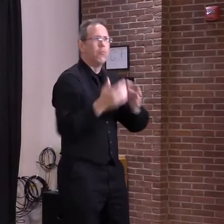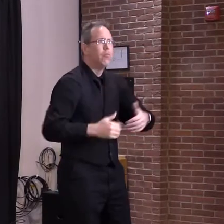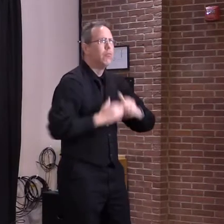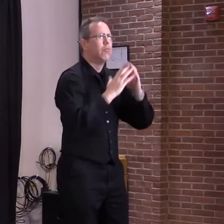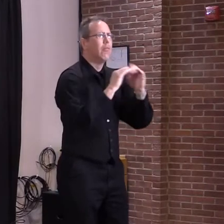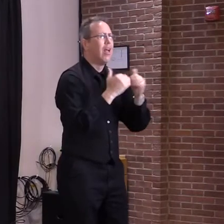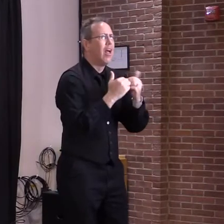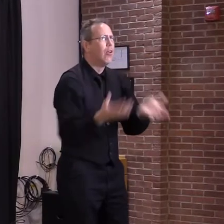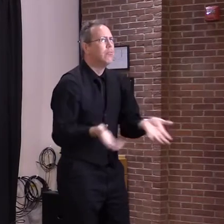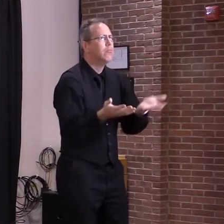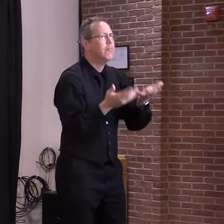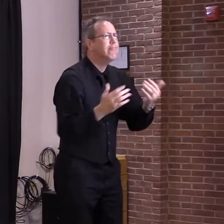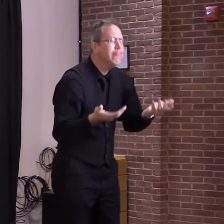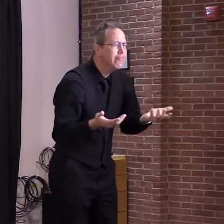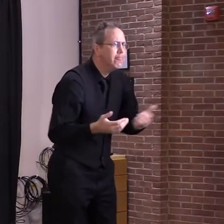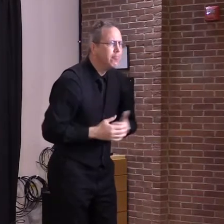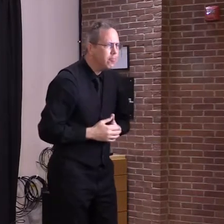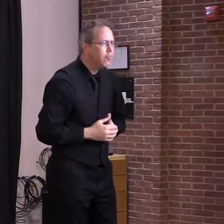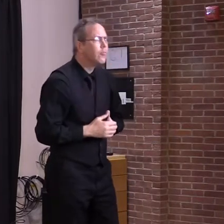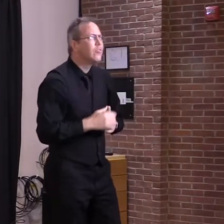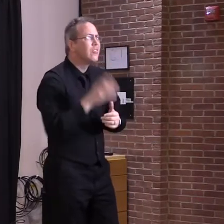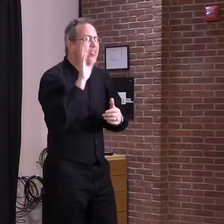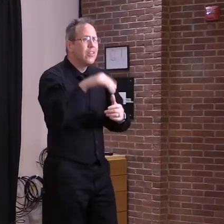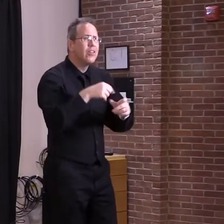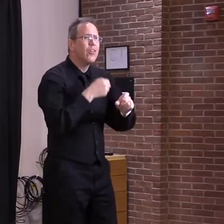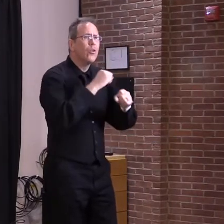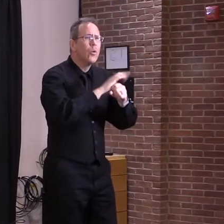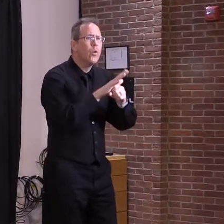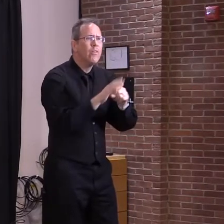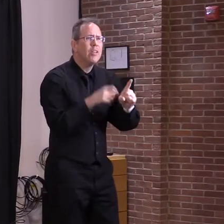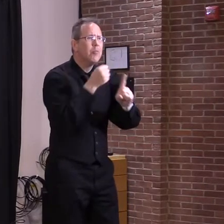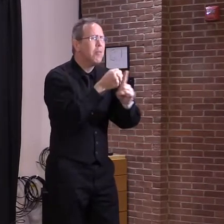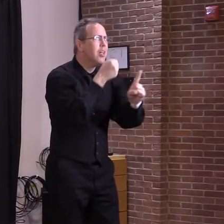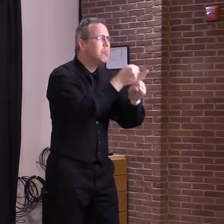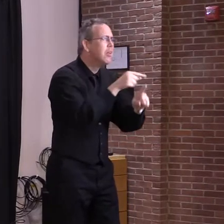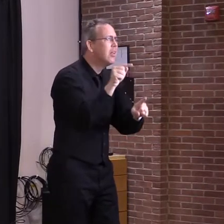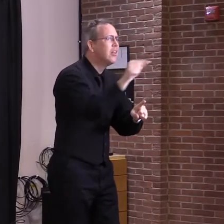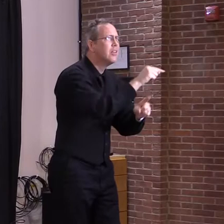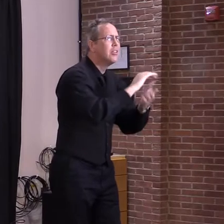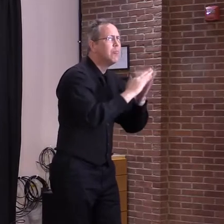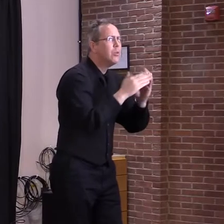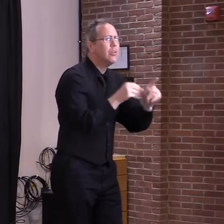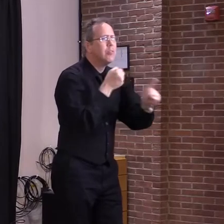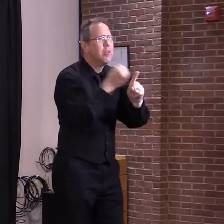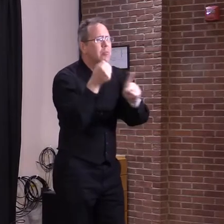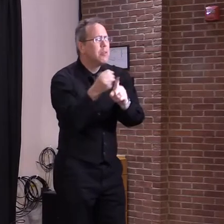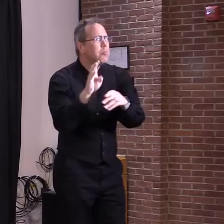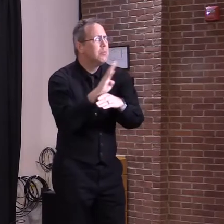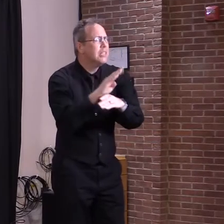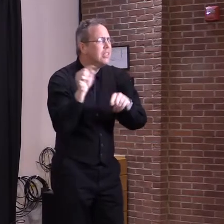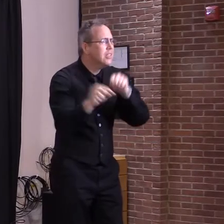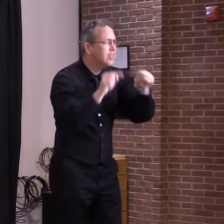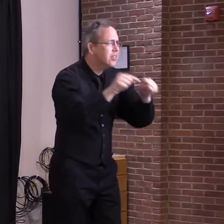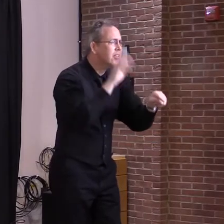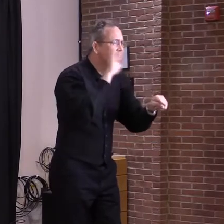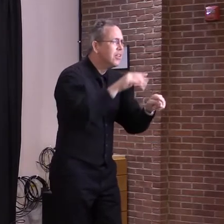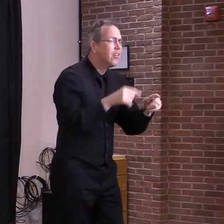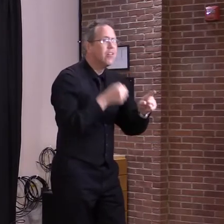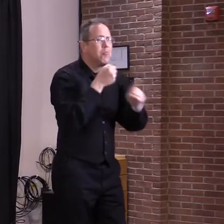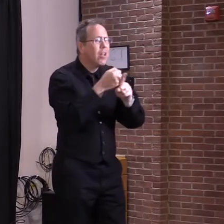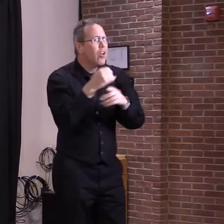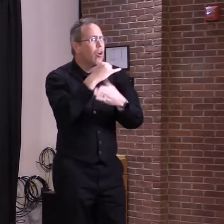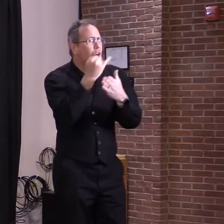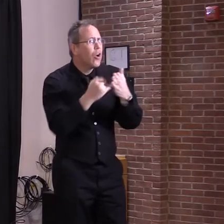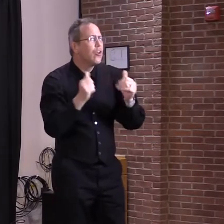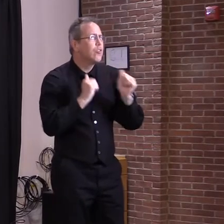and damaging the financial stability of some of our most important sectors, including arts and culture, travel and tourism, agriculture,